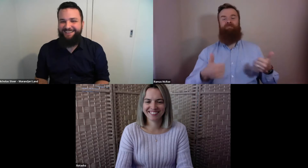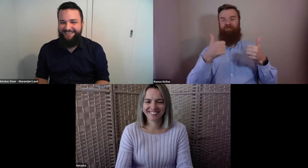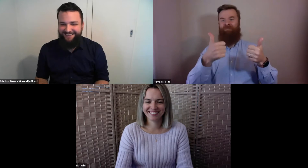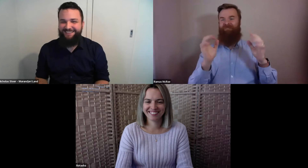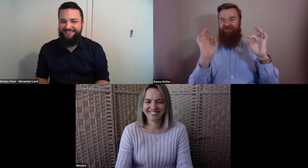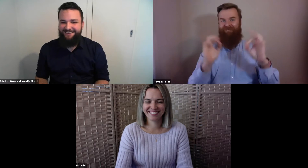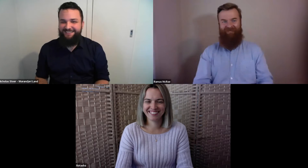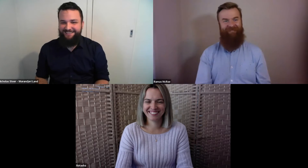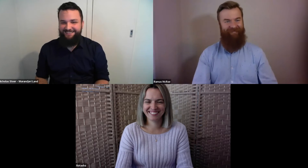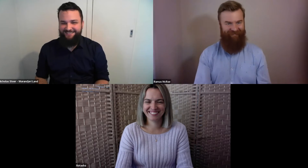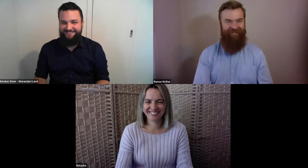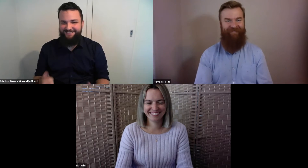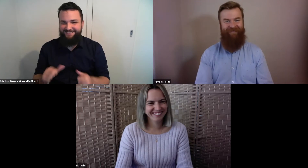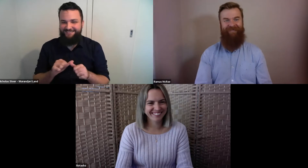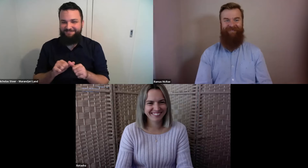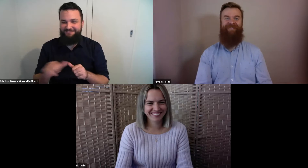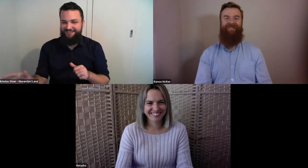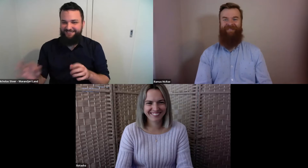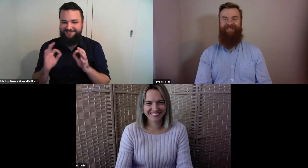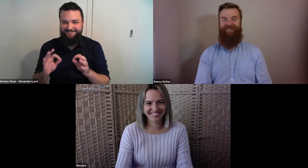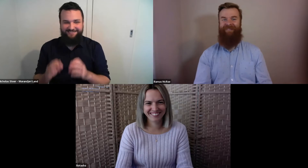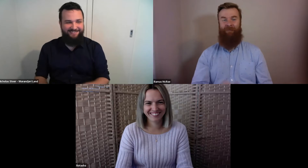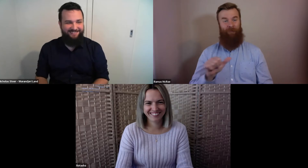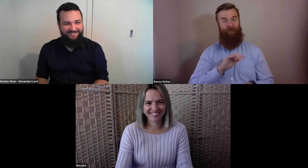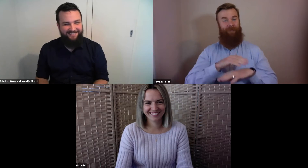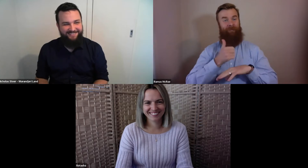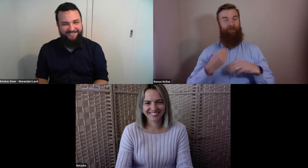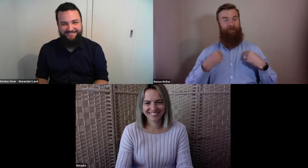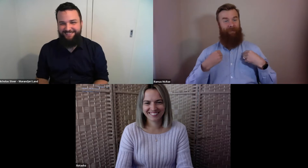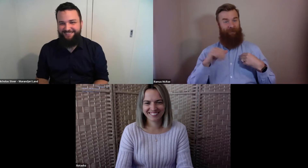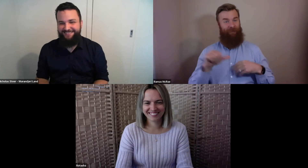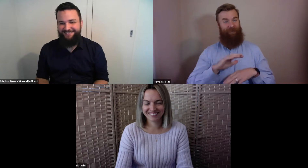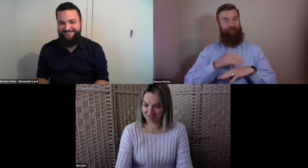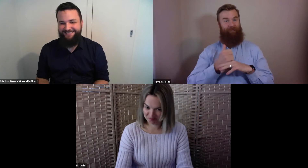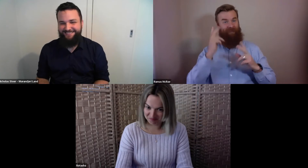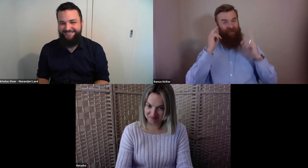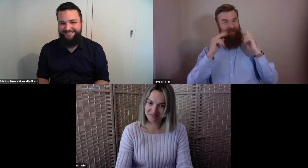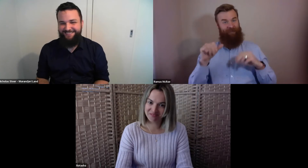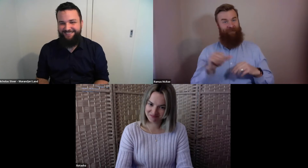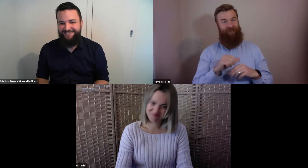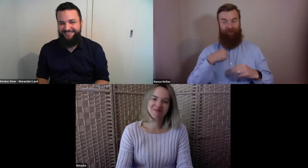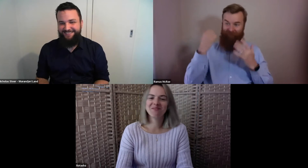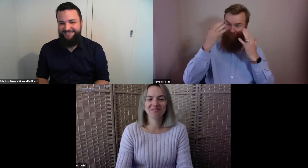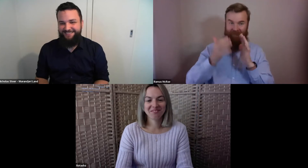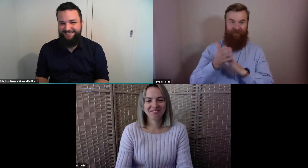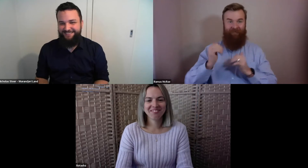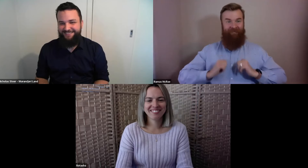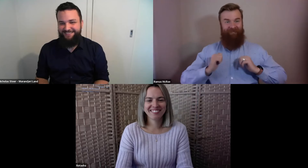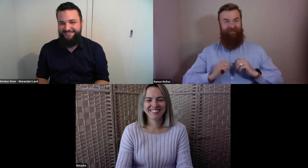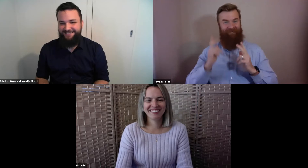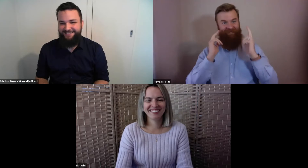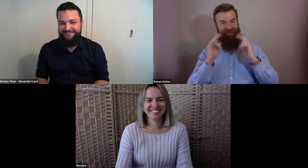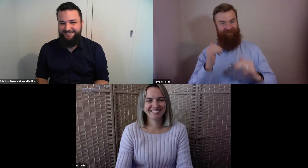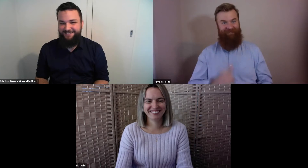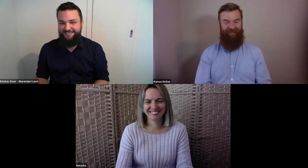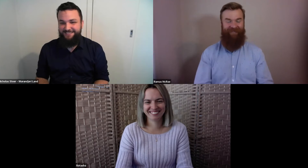of my barber. And it's great to see that I obviously convince you, Nicholas, if you thought maybe I should set up